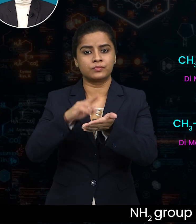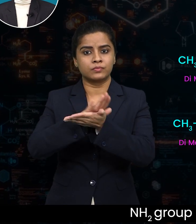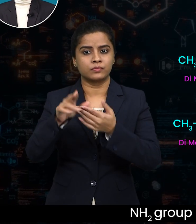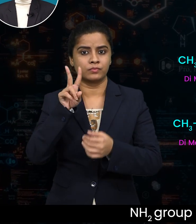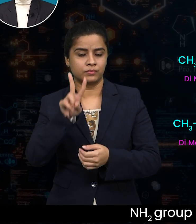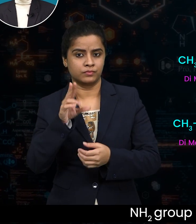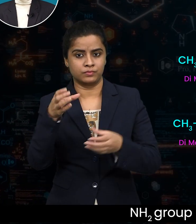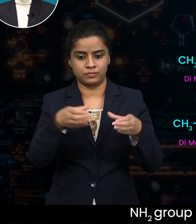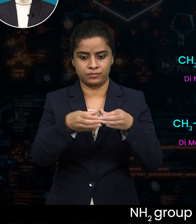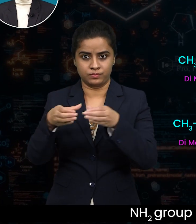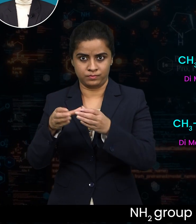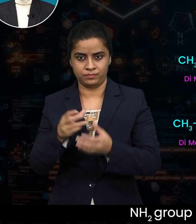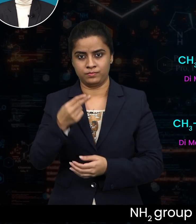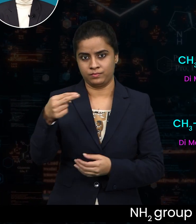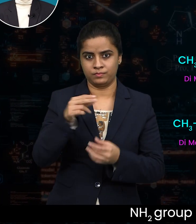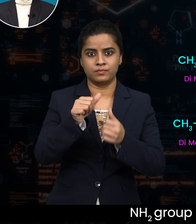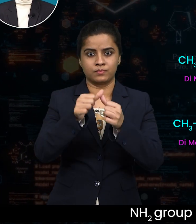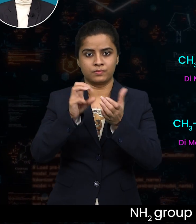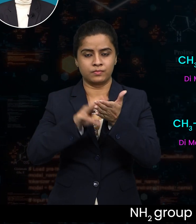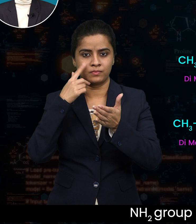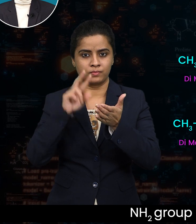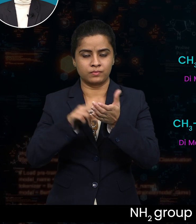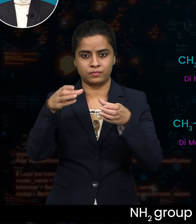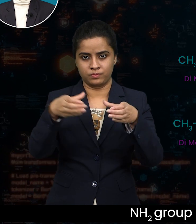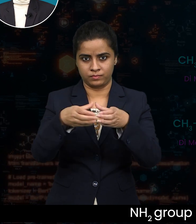NH2 group is called amine group.